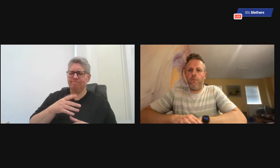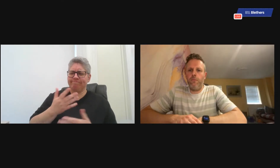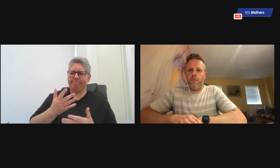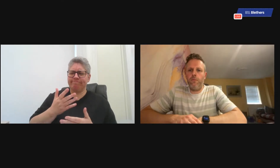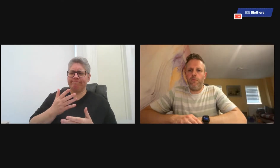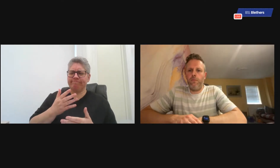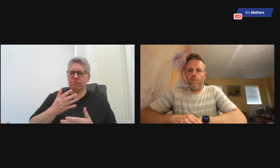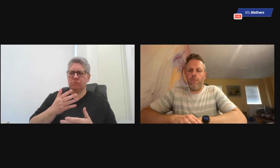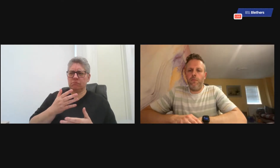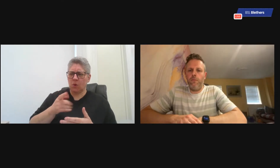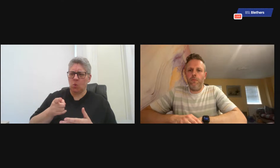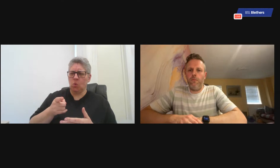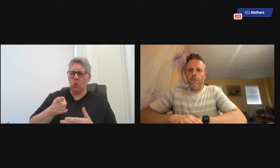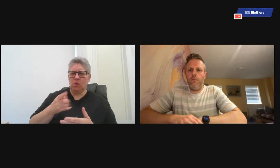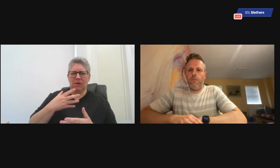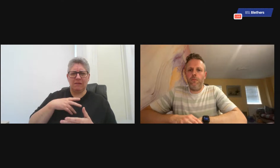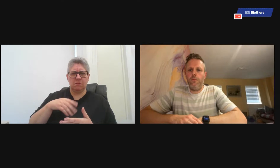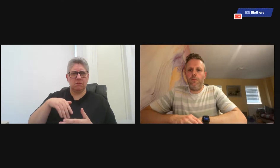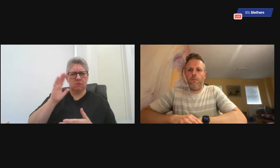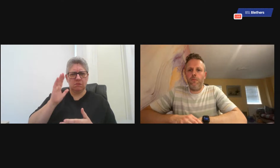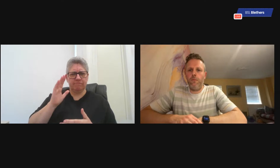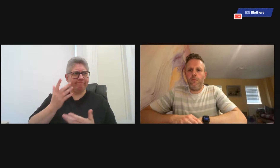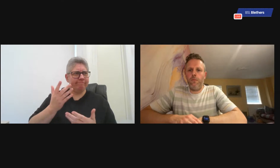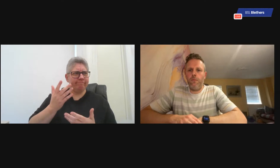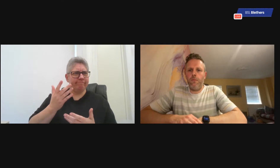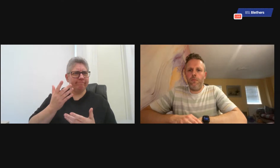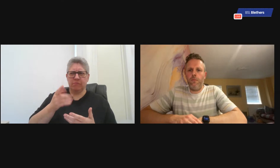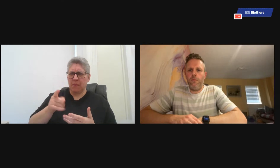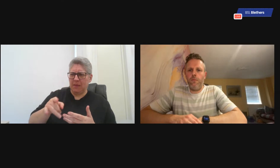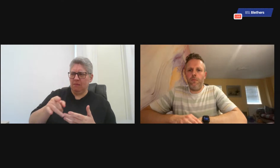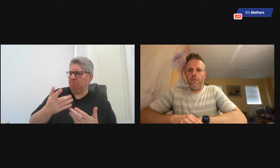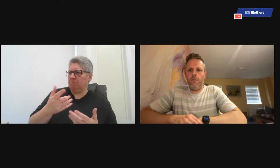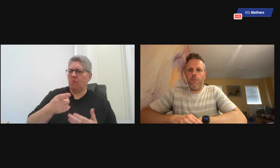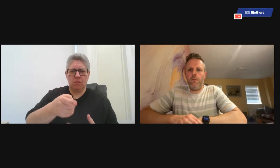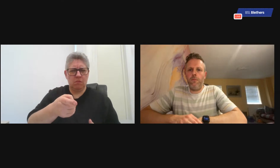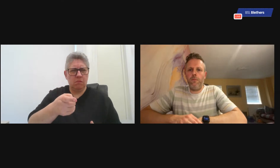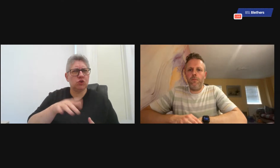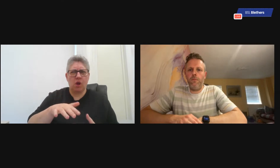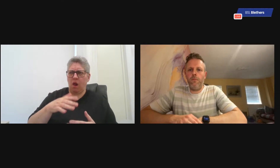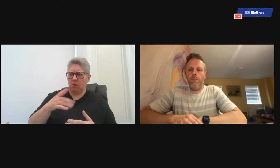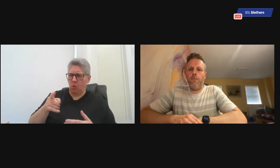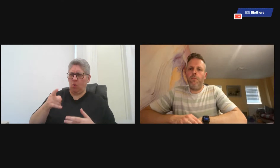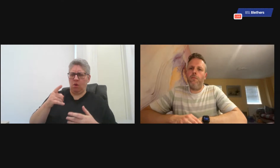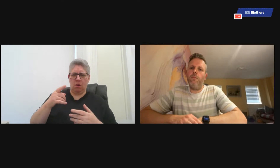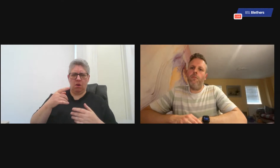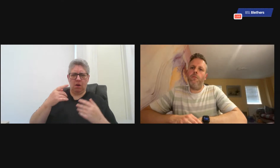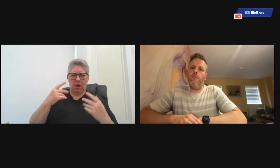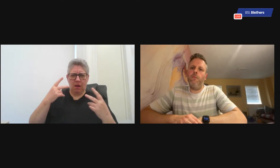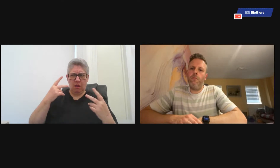Okay. So, let's imagine you're fostering, you've got a child who,